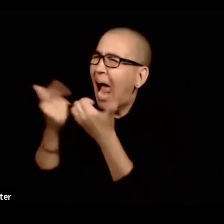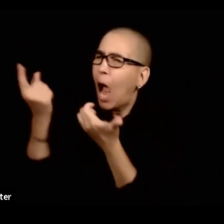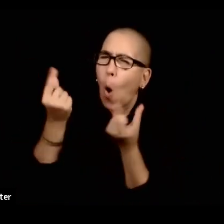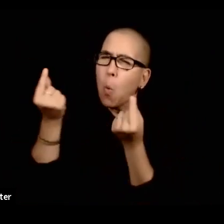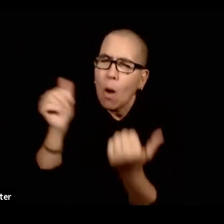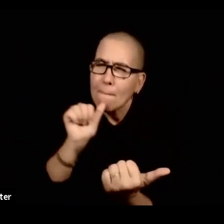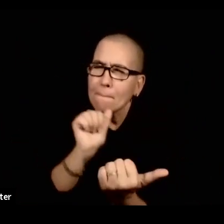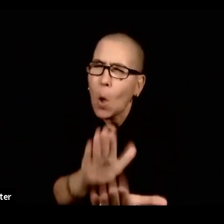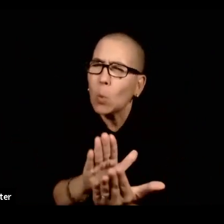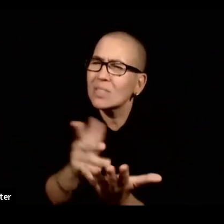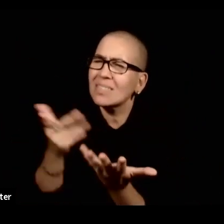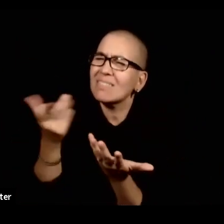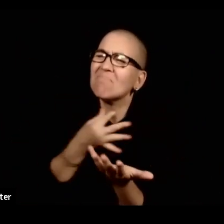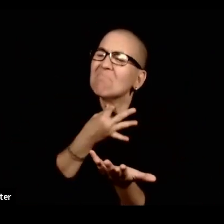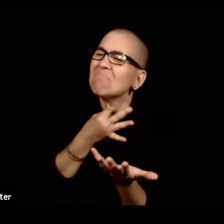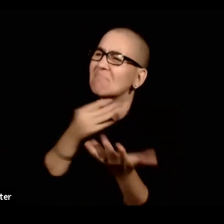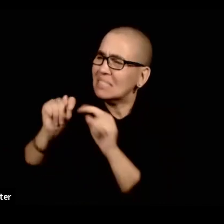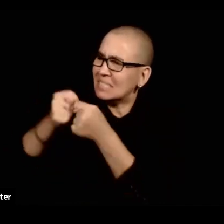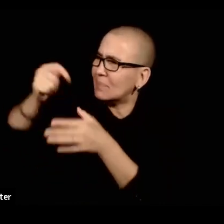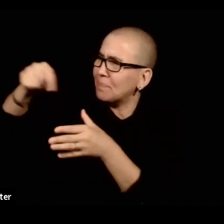Chris, can you take that? Sure.